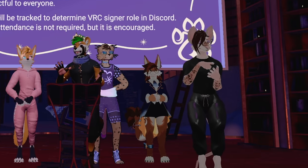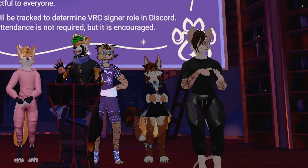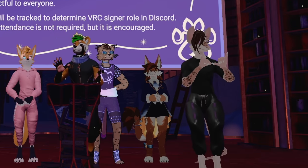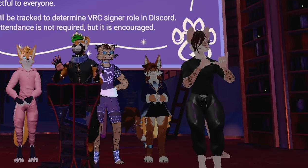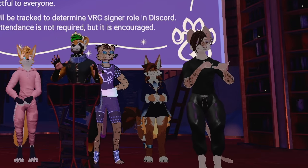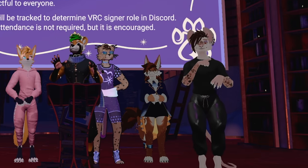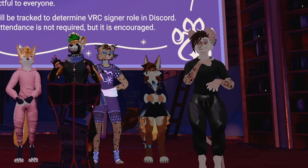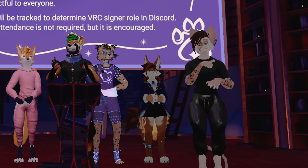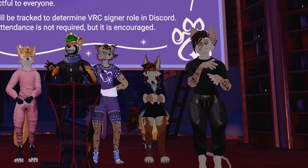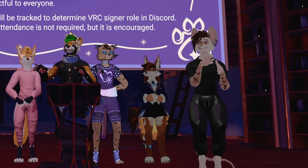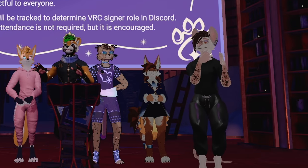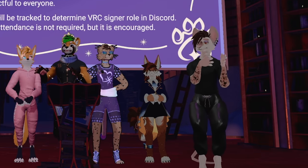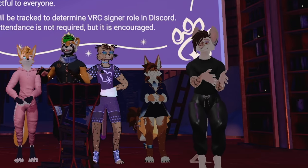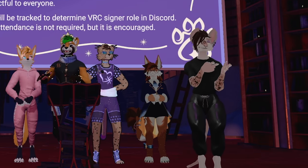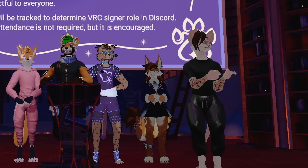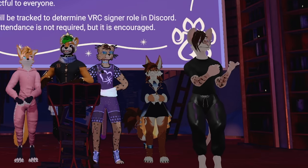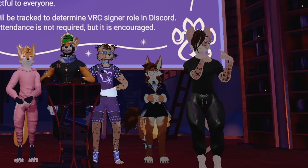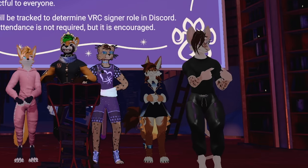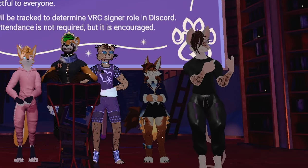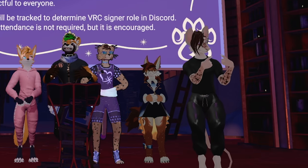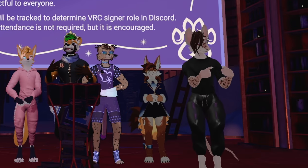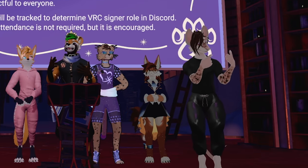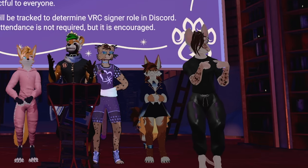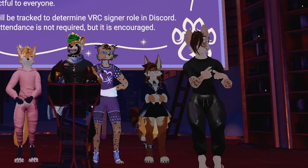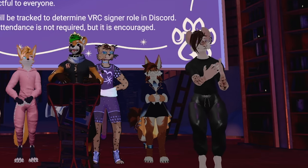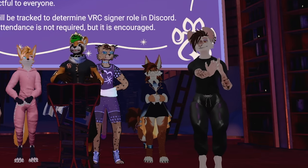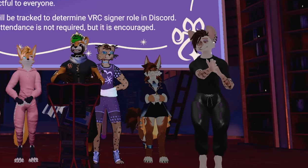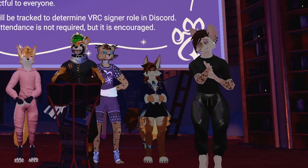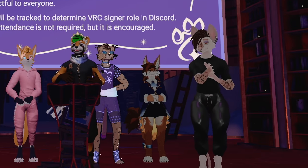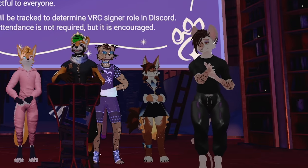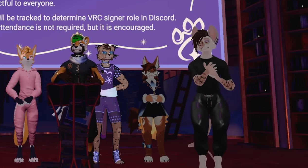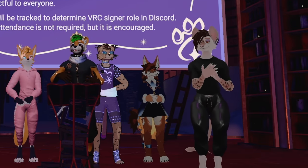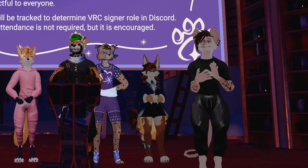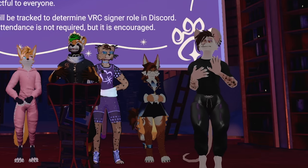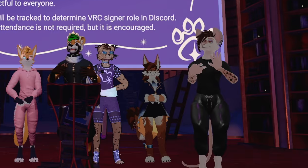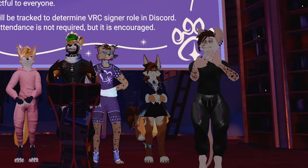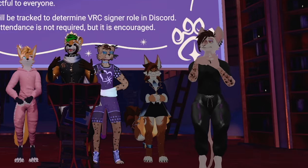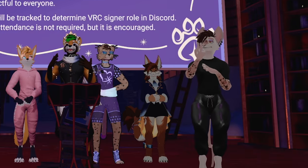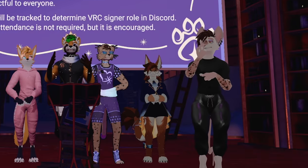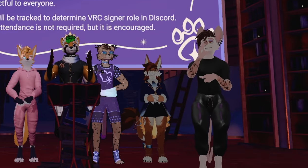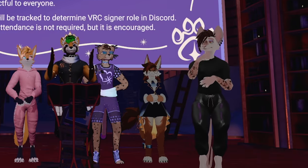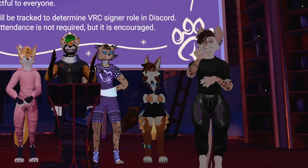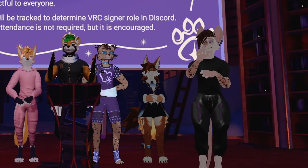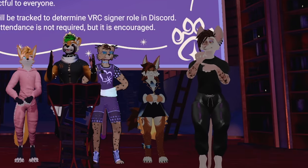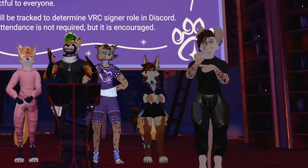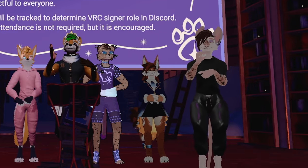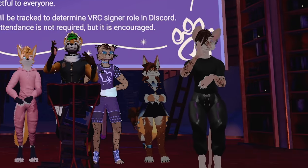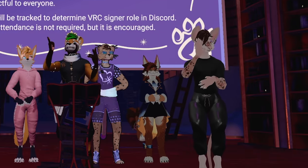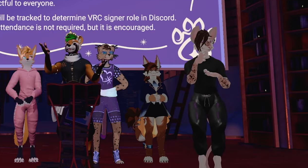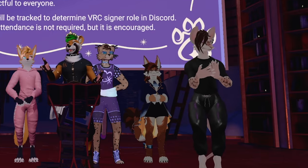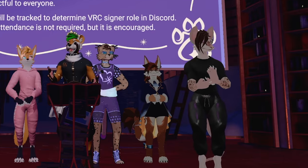VRC role in the Discord to show that you've been coming to our classes enough that you are somebody who's been